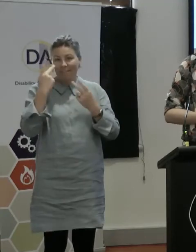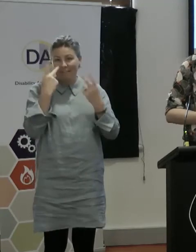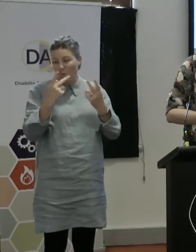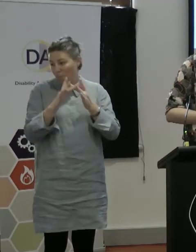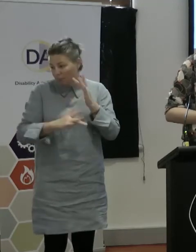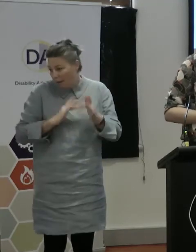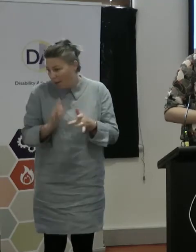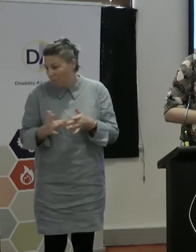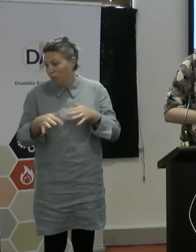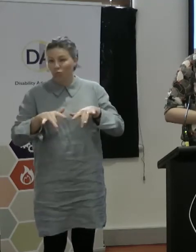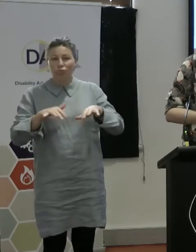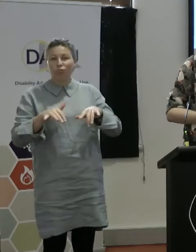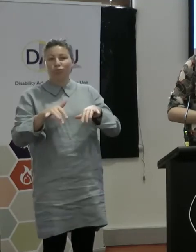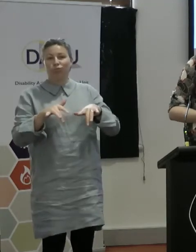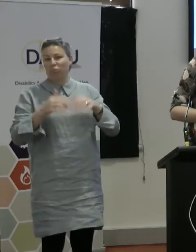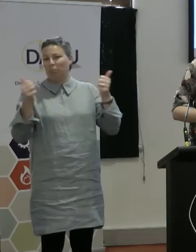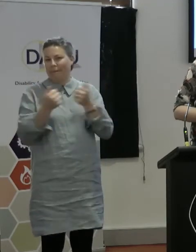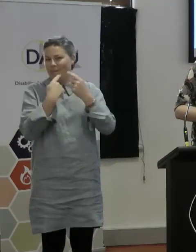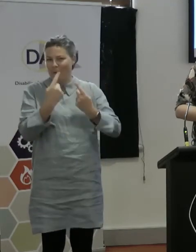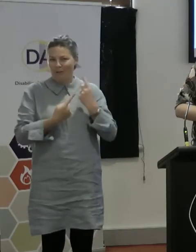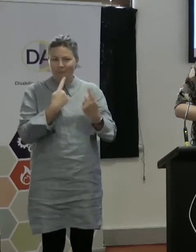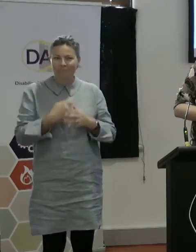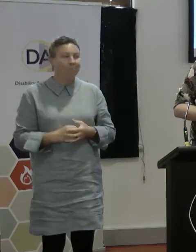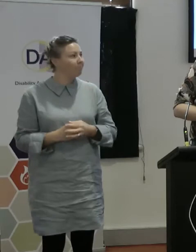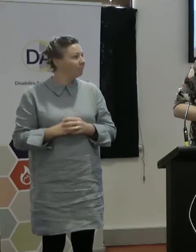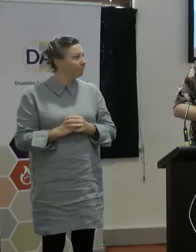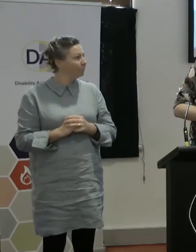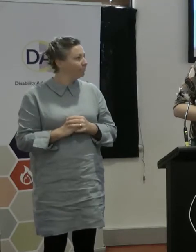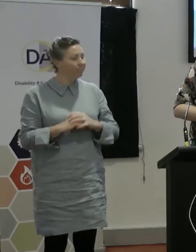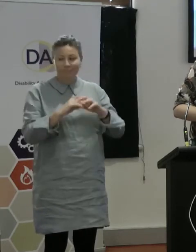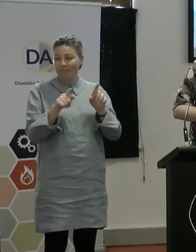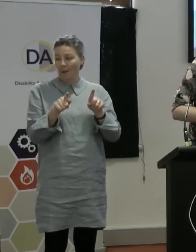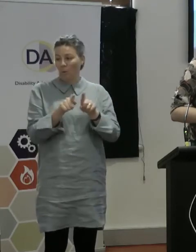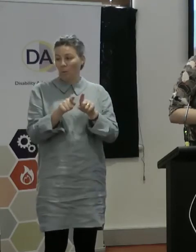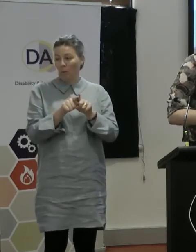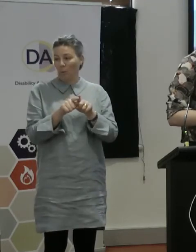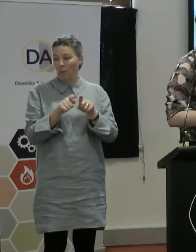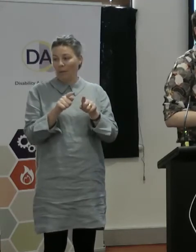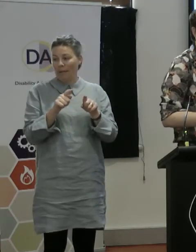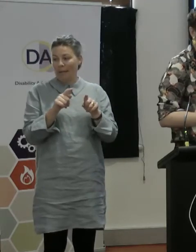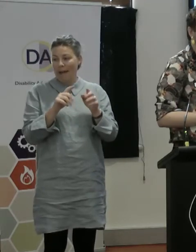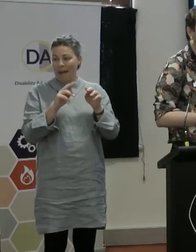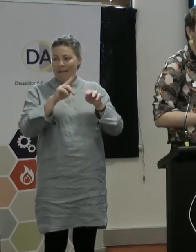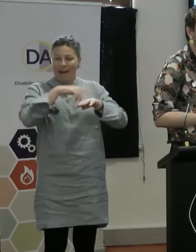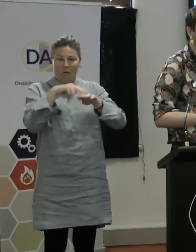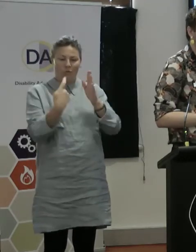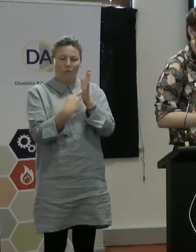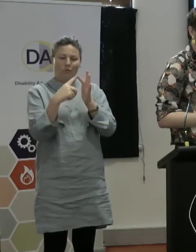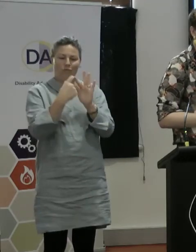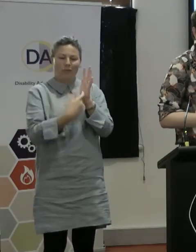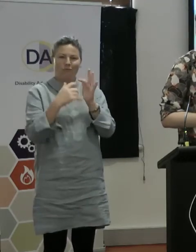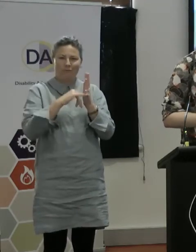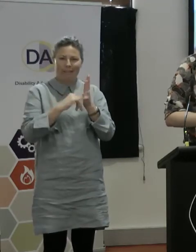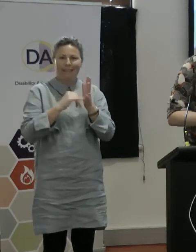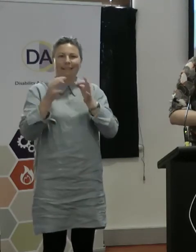and that's got all our information on there as well. And there's also the National Redress Scheme's website there